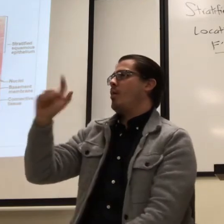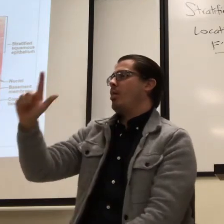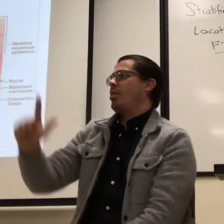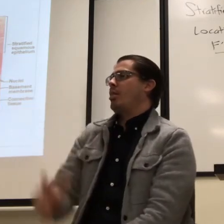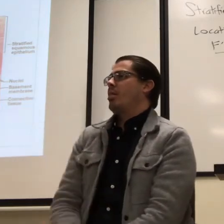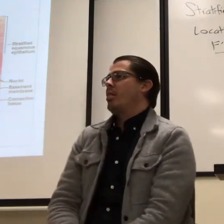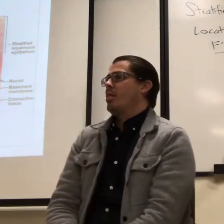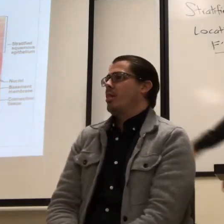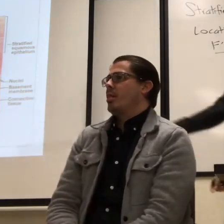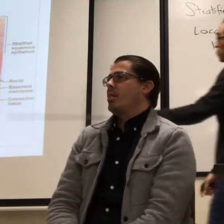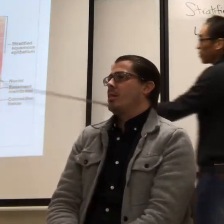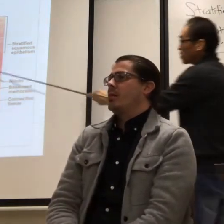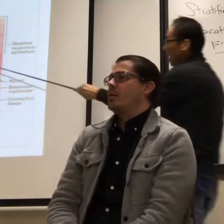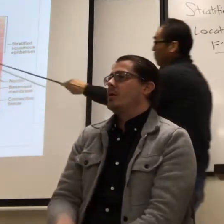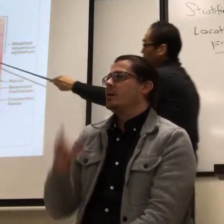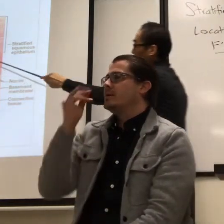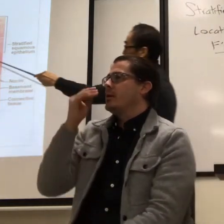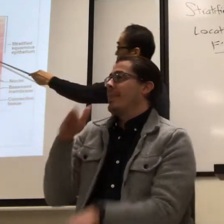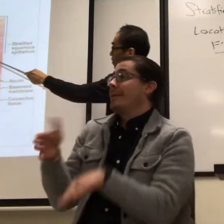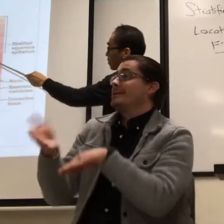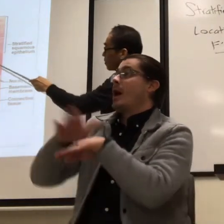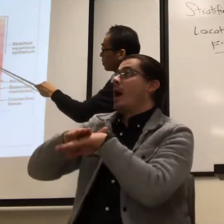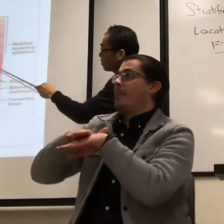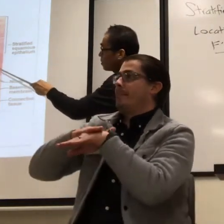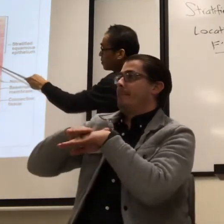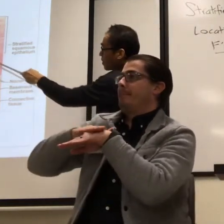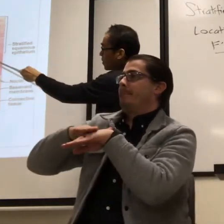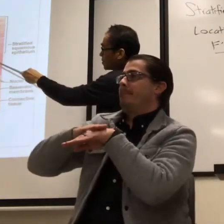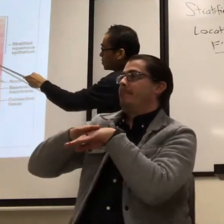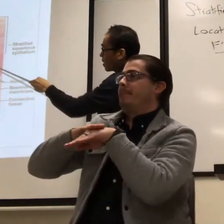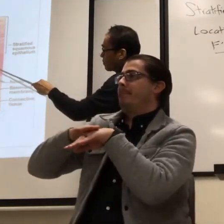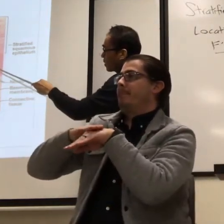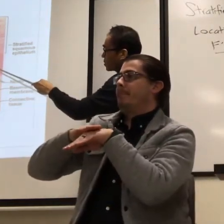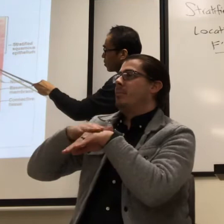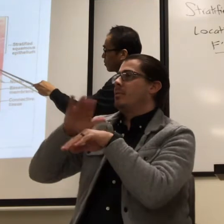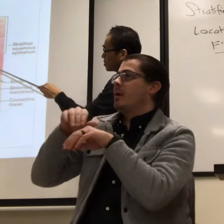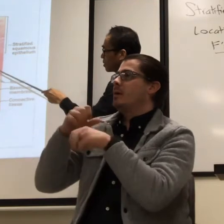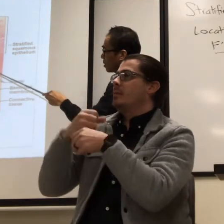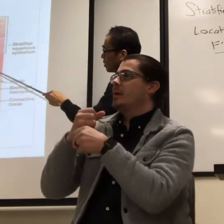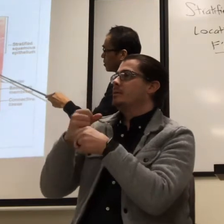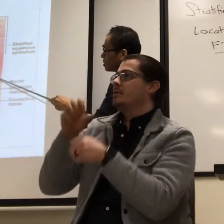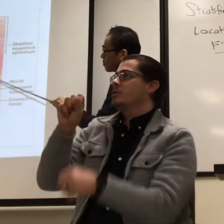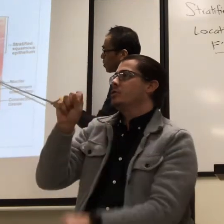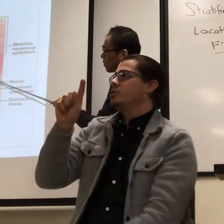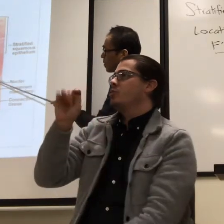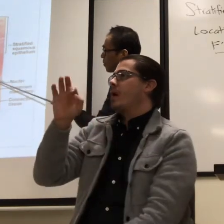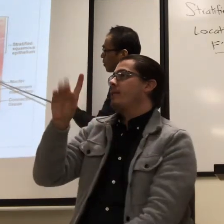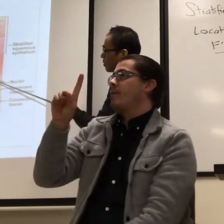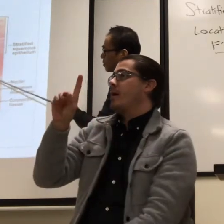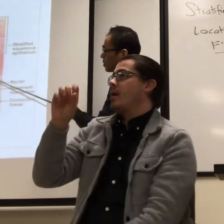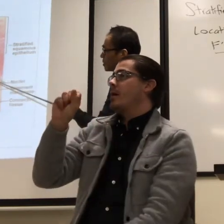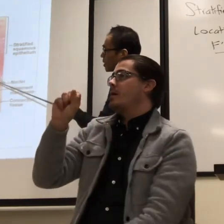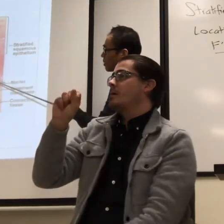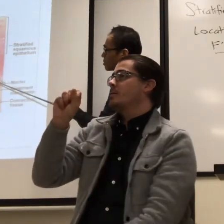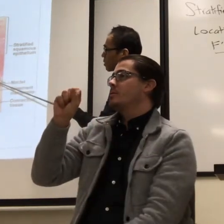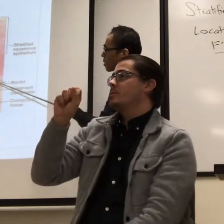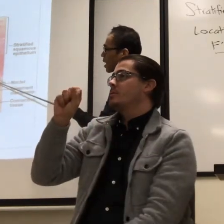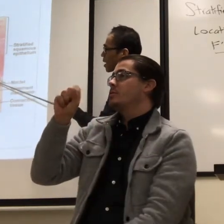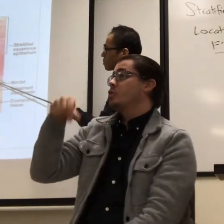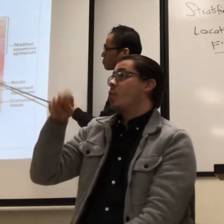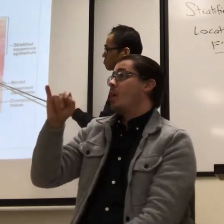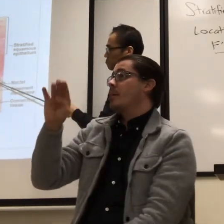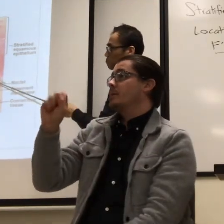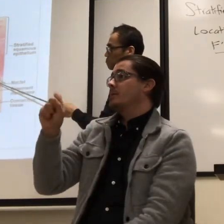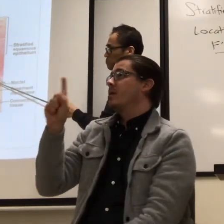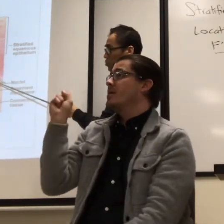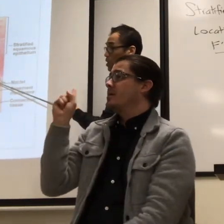So once again, the apical cell, just consider the top layers here. That makes it stratified squamous. This is part of the epithelium, but these cells are